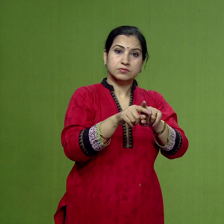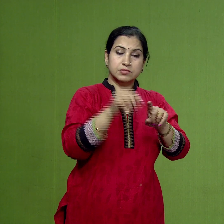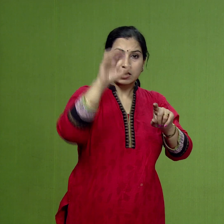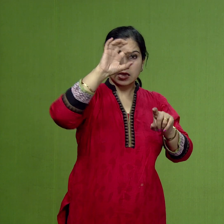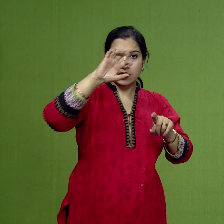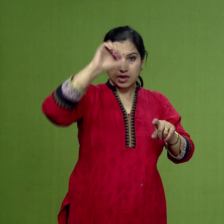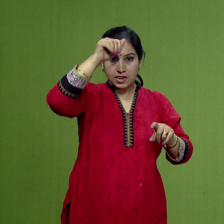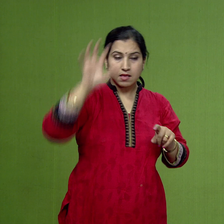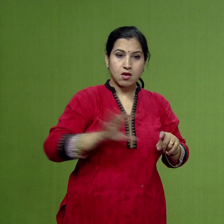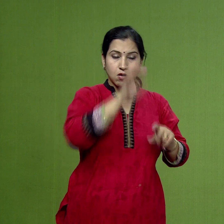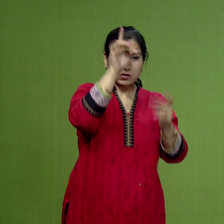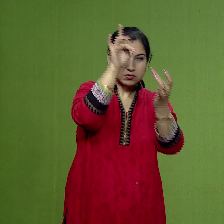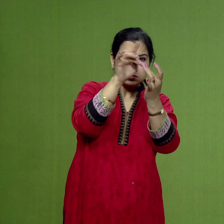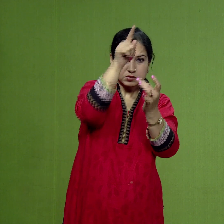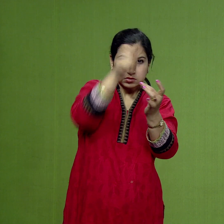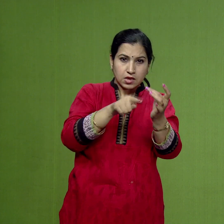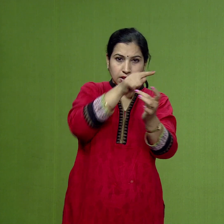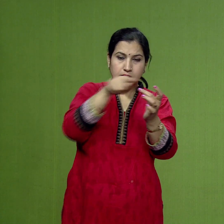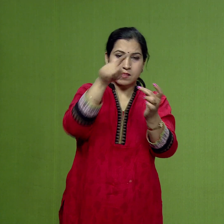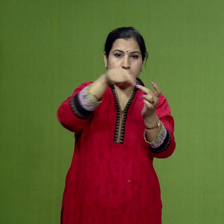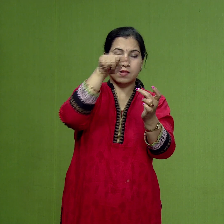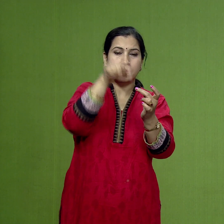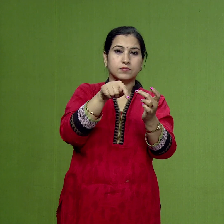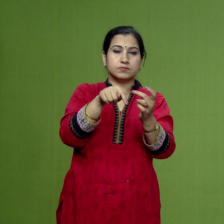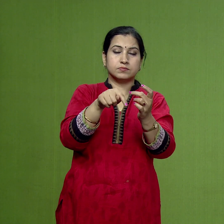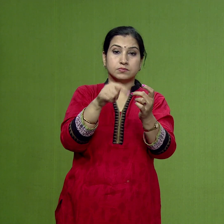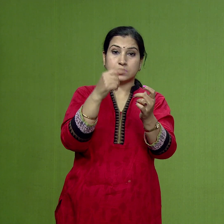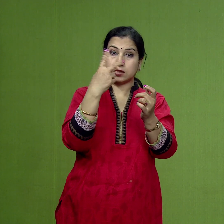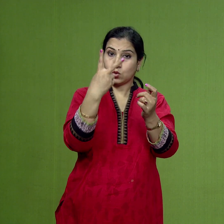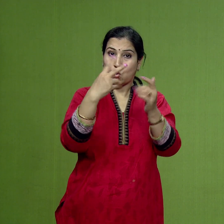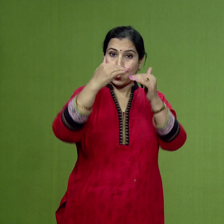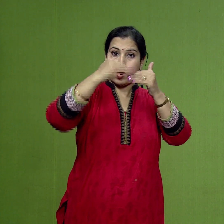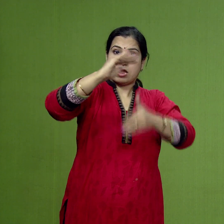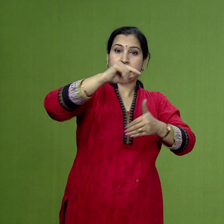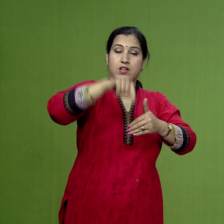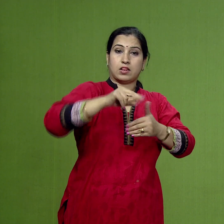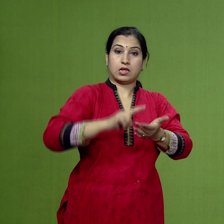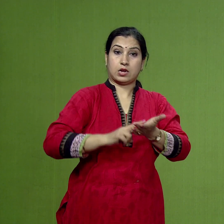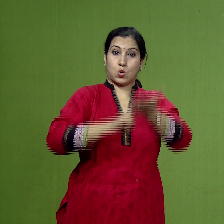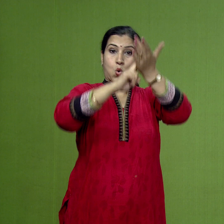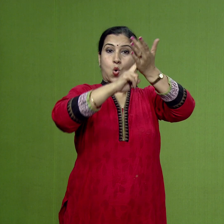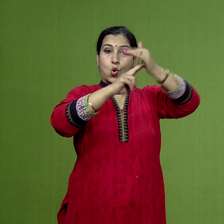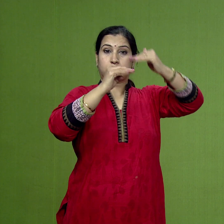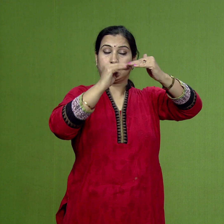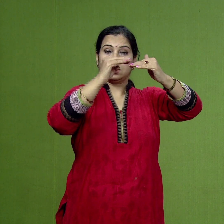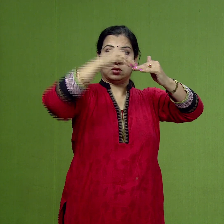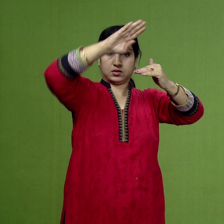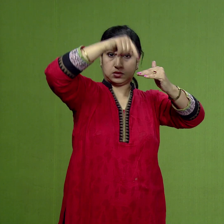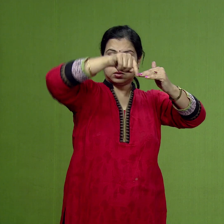country. It divides the country into almost two equal parts. North of this latitude is North